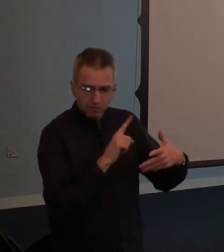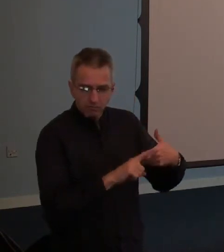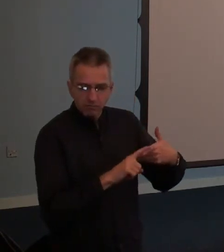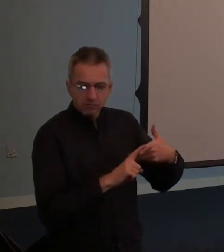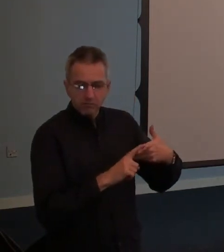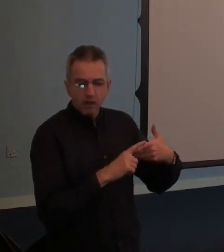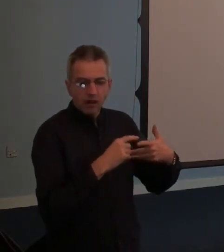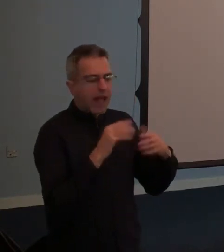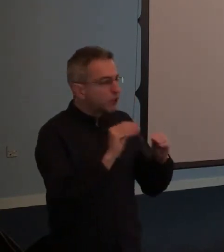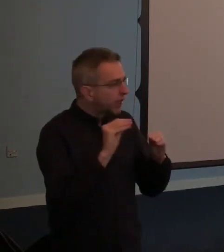and humanities,